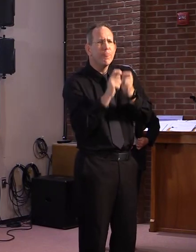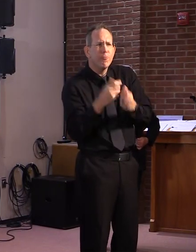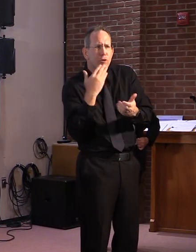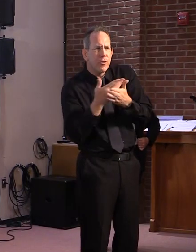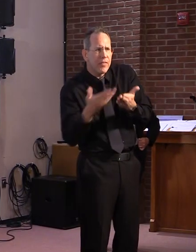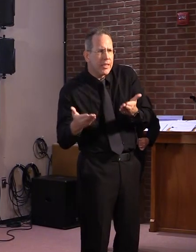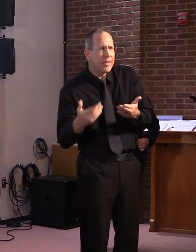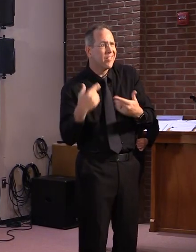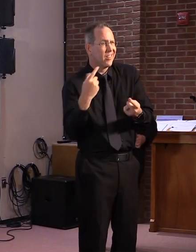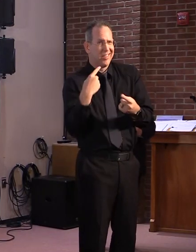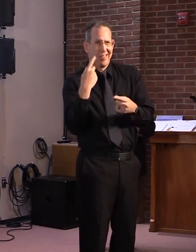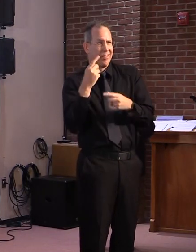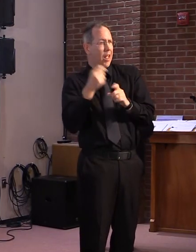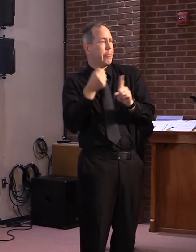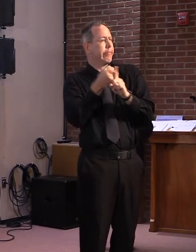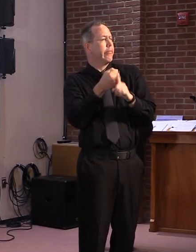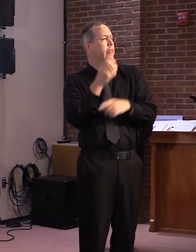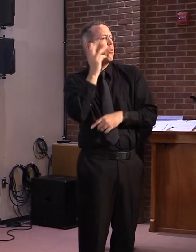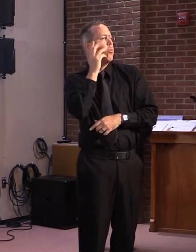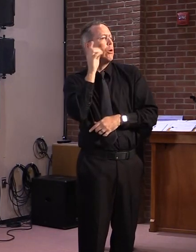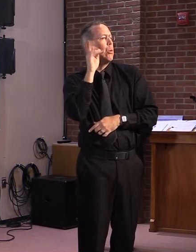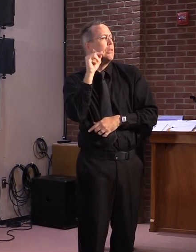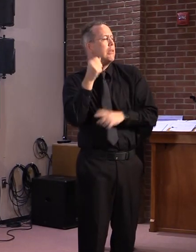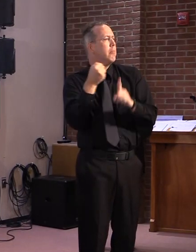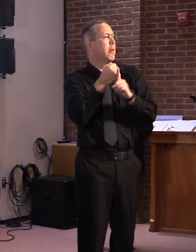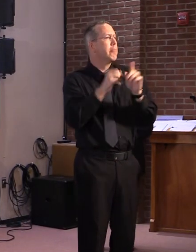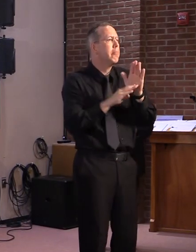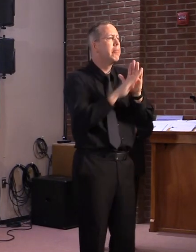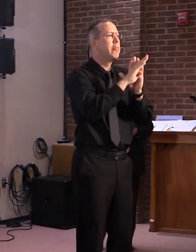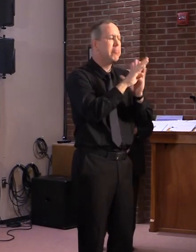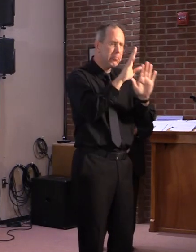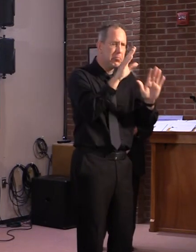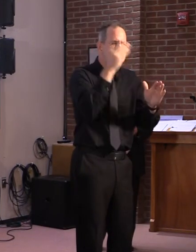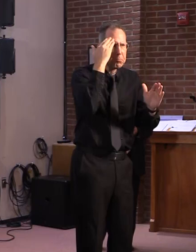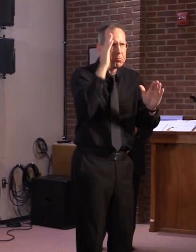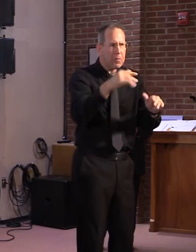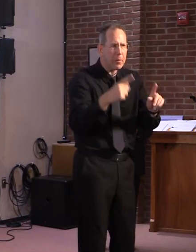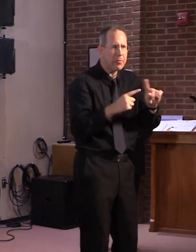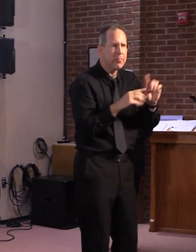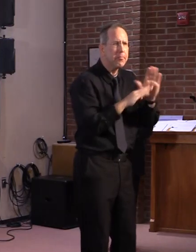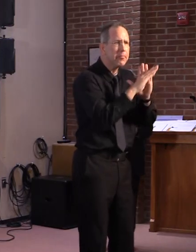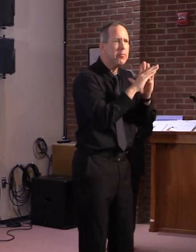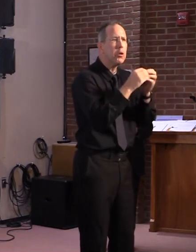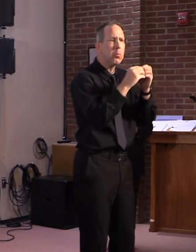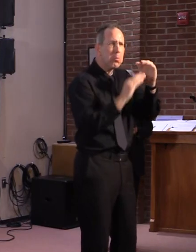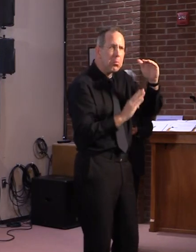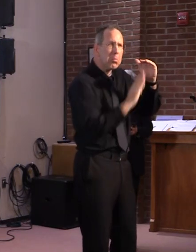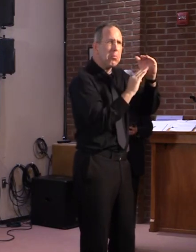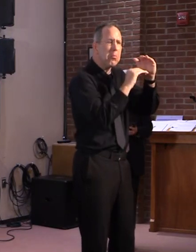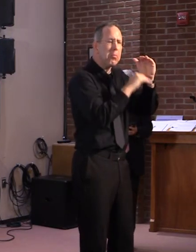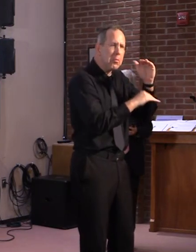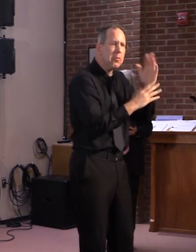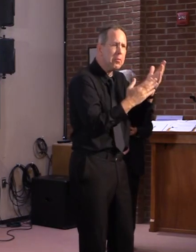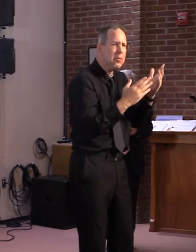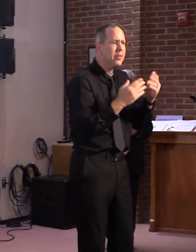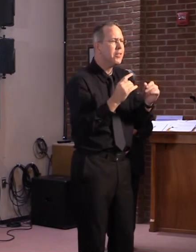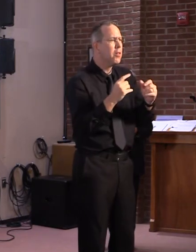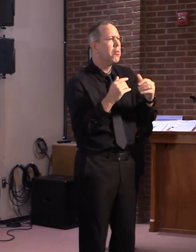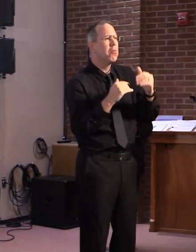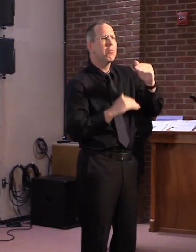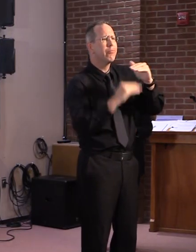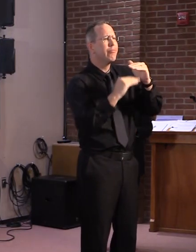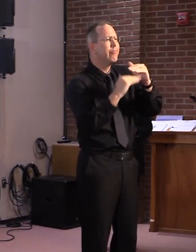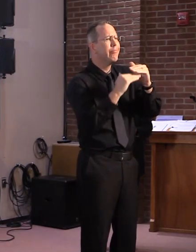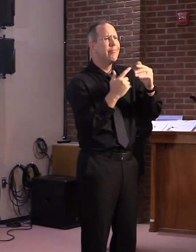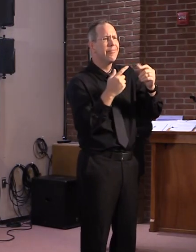this has caused an uptick in new cases, we've stayed well below the thresholds we've set. For example, our positivity